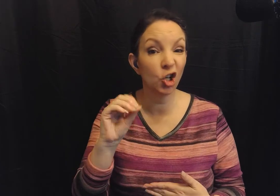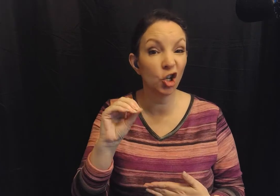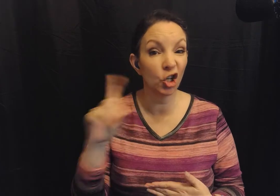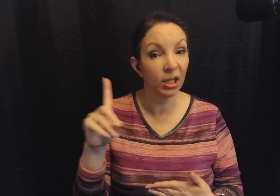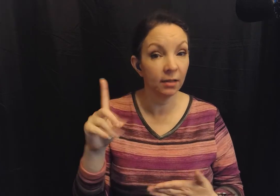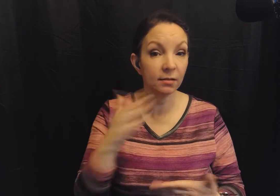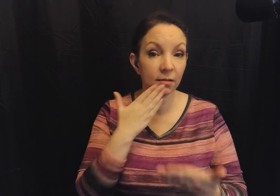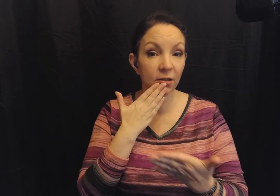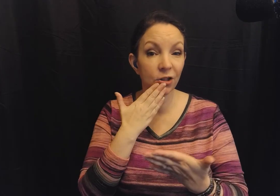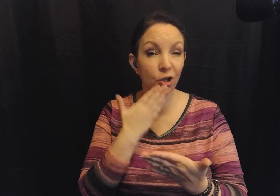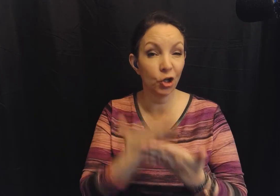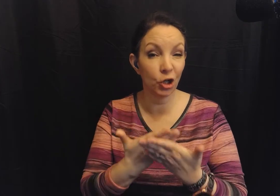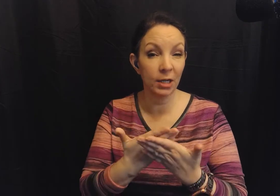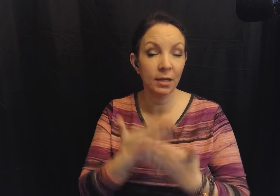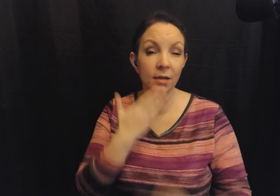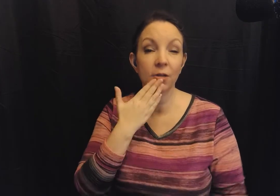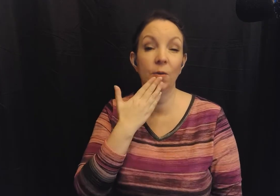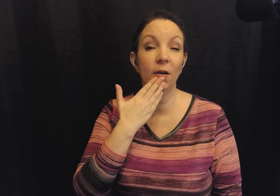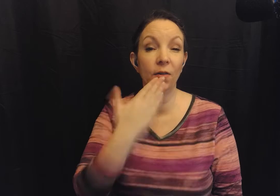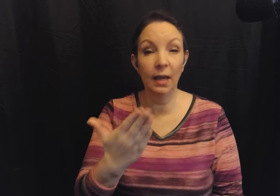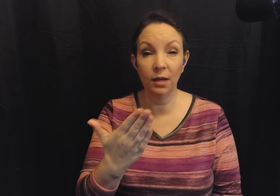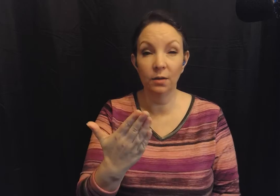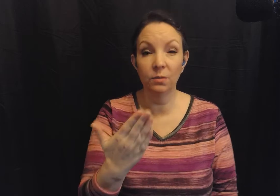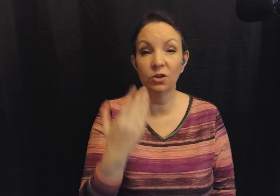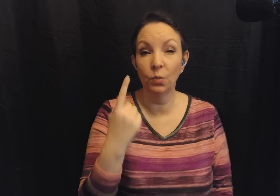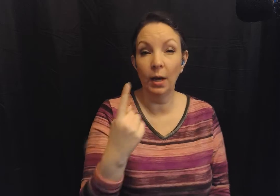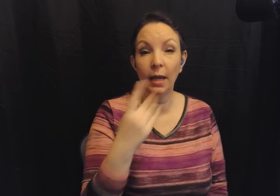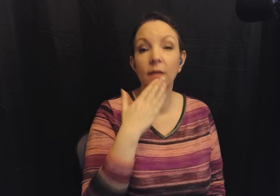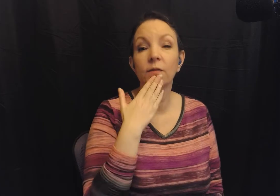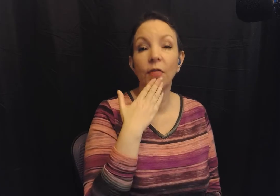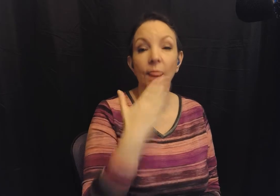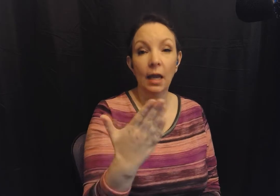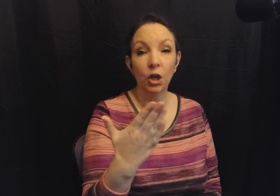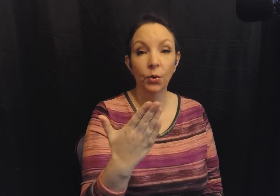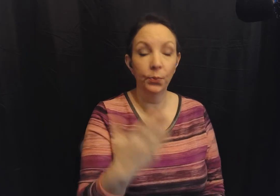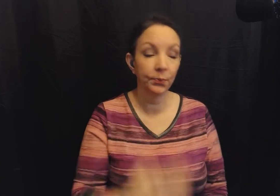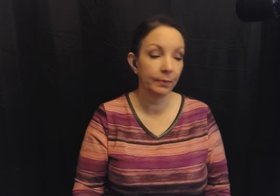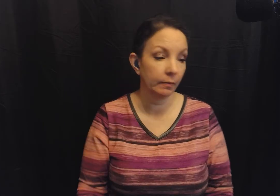good. You're good. So we go thank you. Just one hand. So thank you.